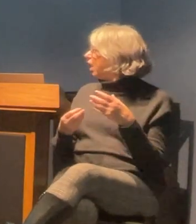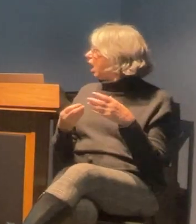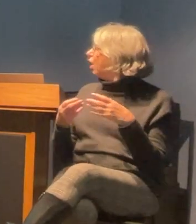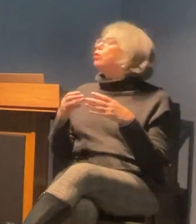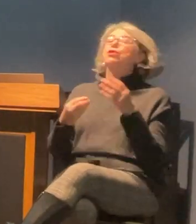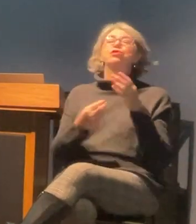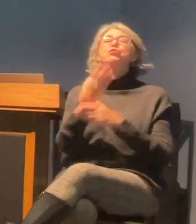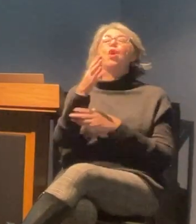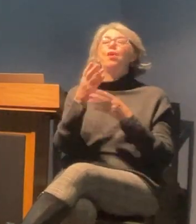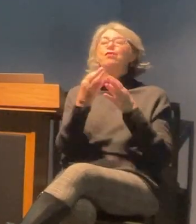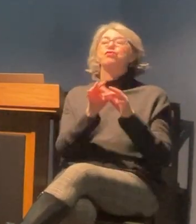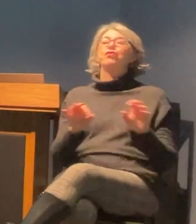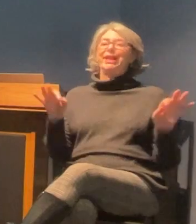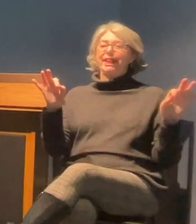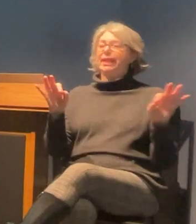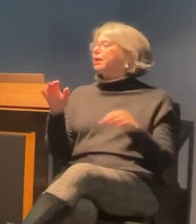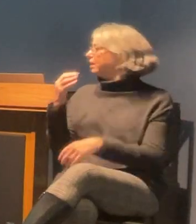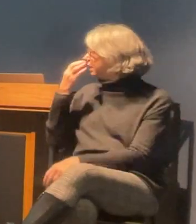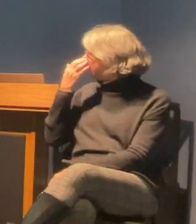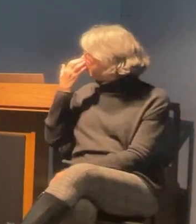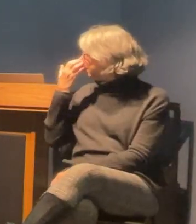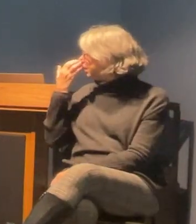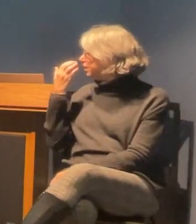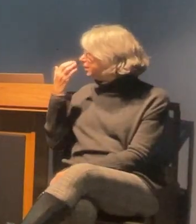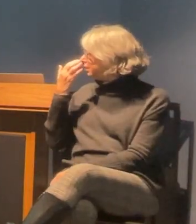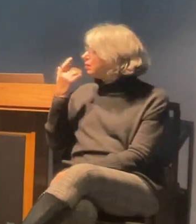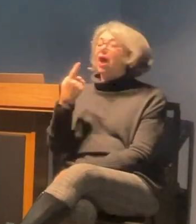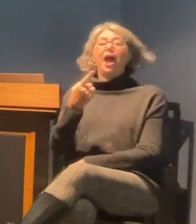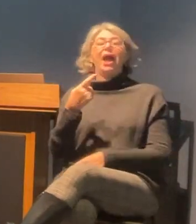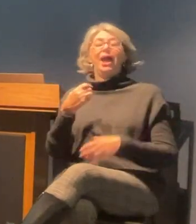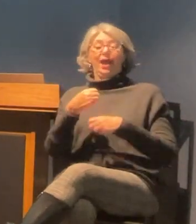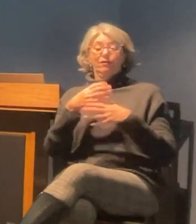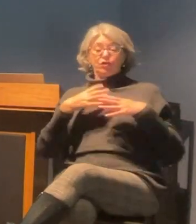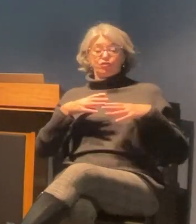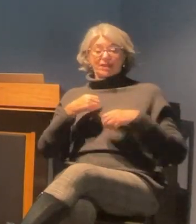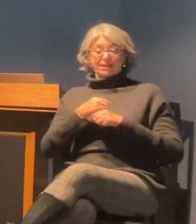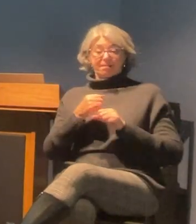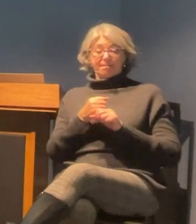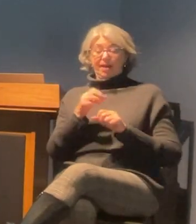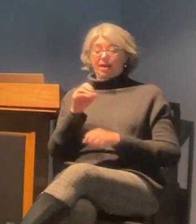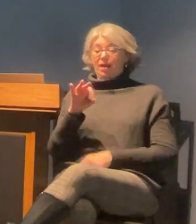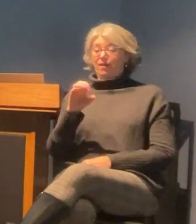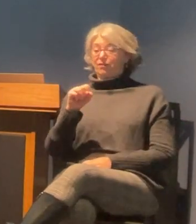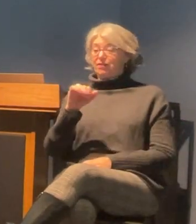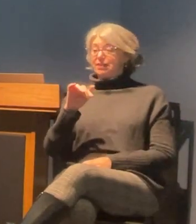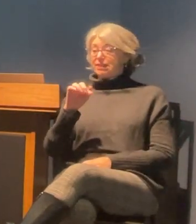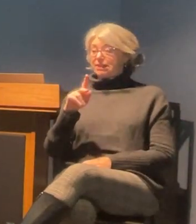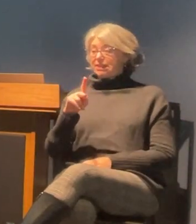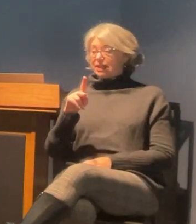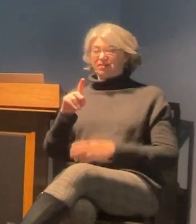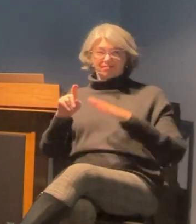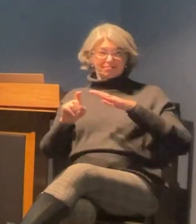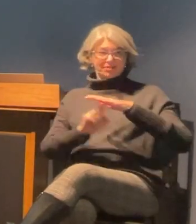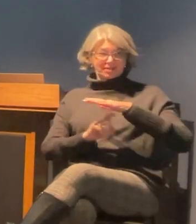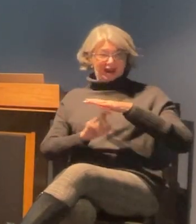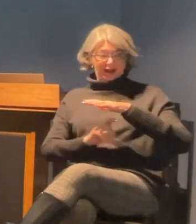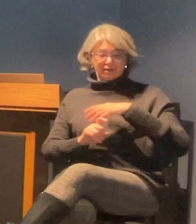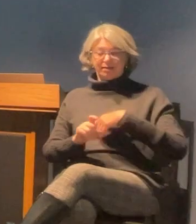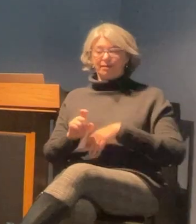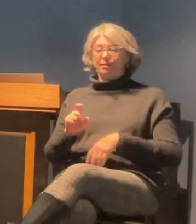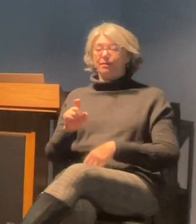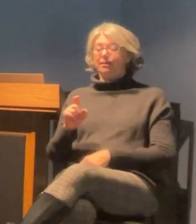I took a dress I have made of silk, and I scanned it,